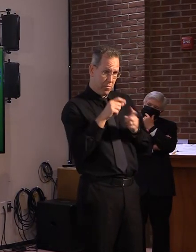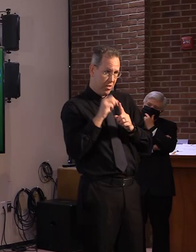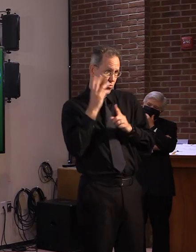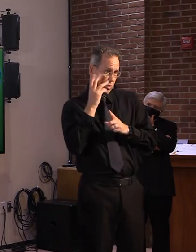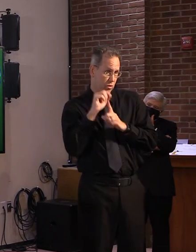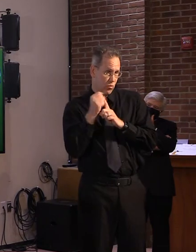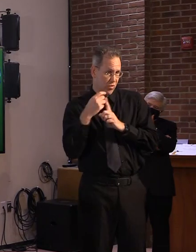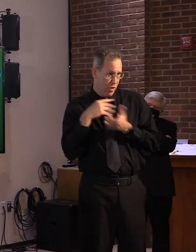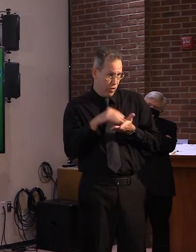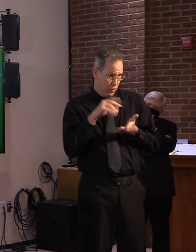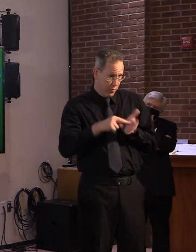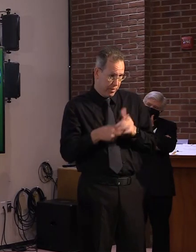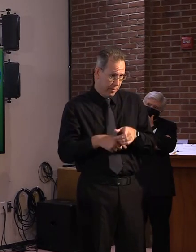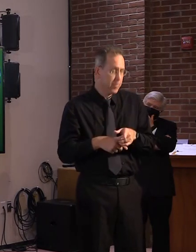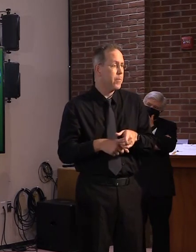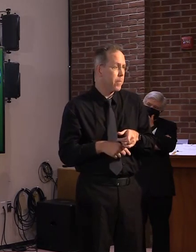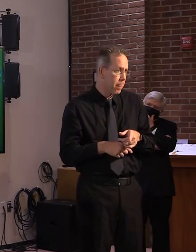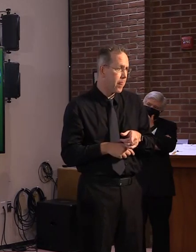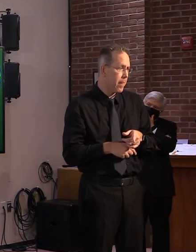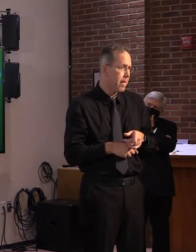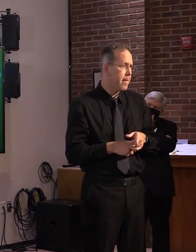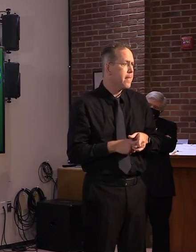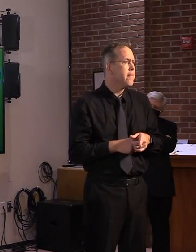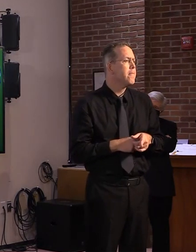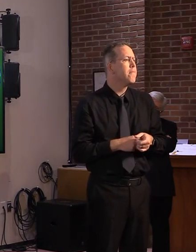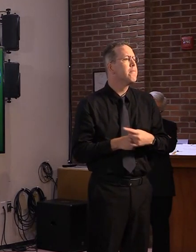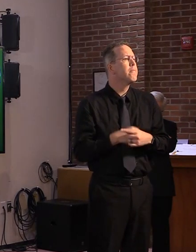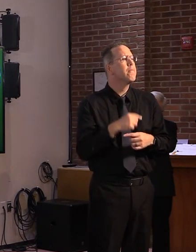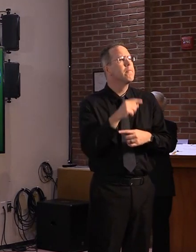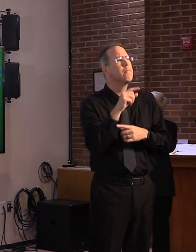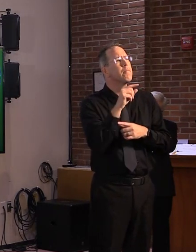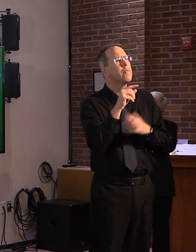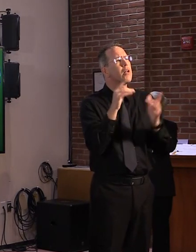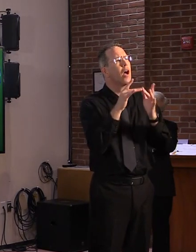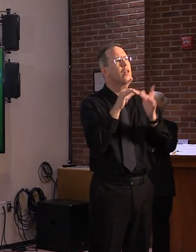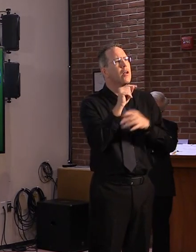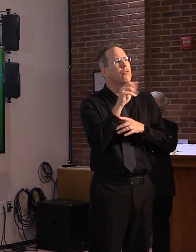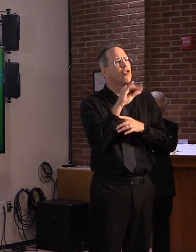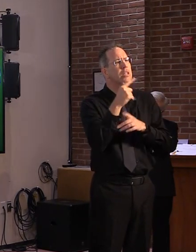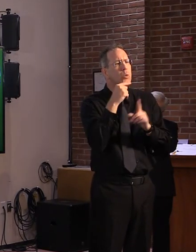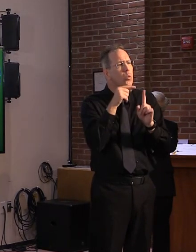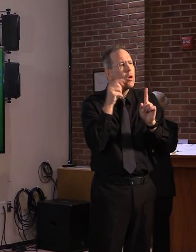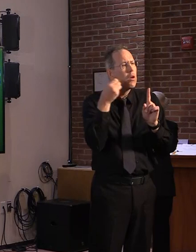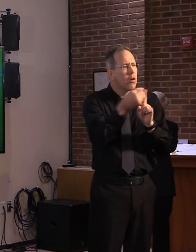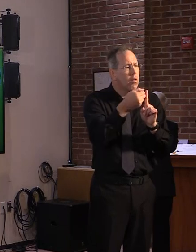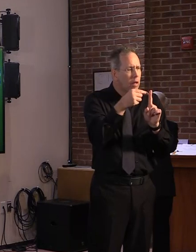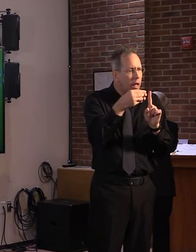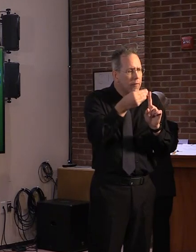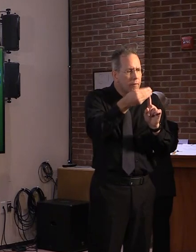Just specifically with contact tracing, has there been any changes because of the Winooski outbreak? Yeah, so,